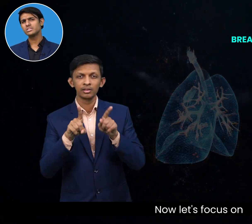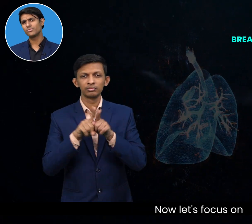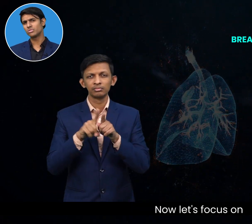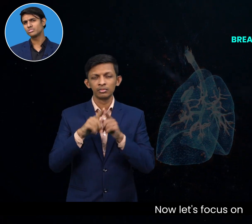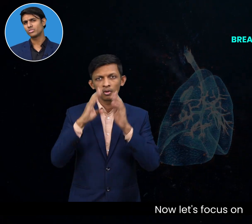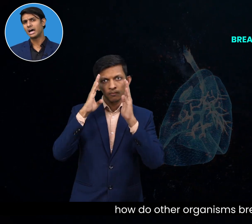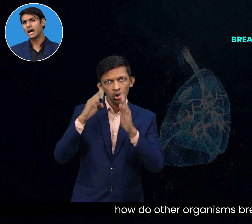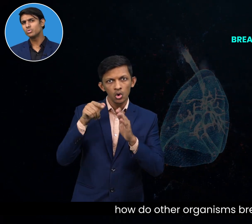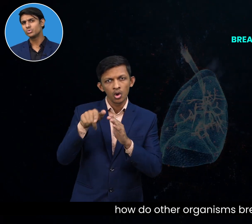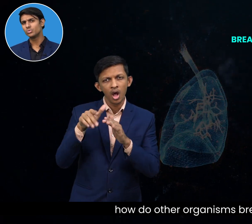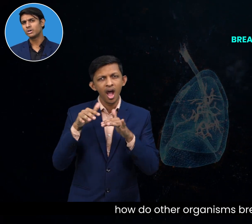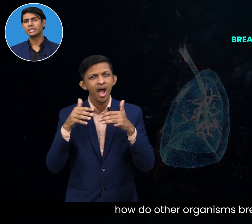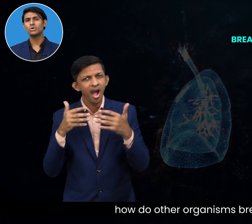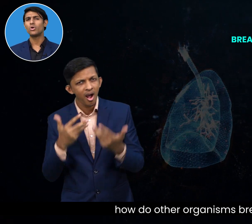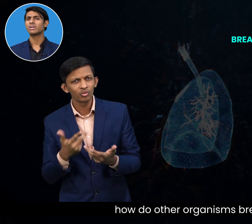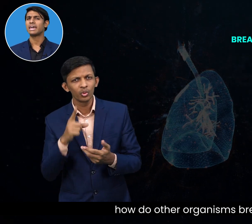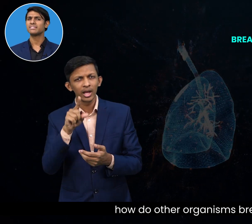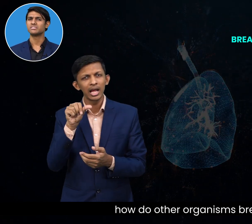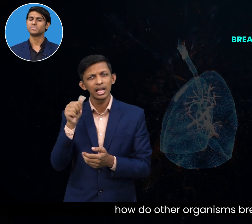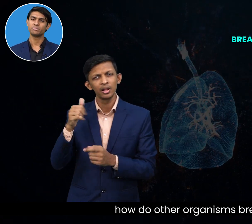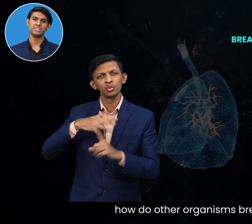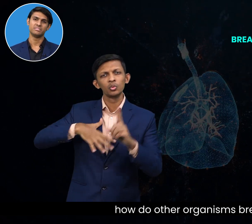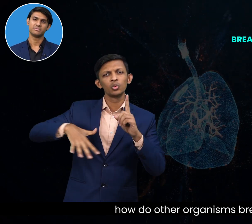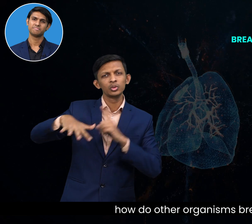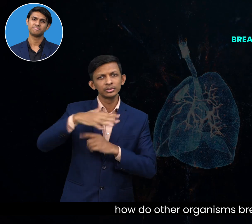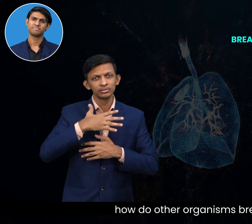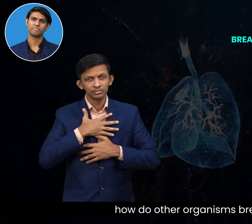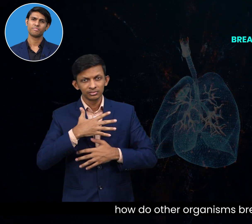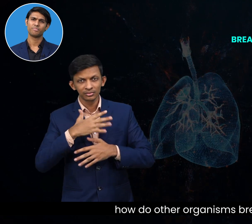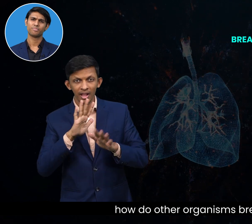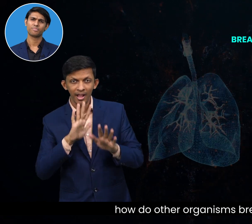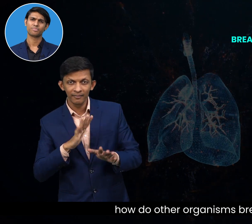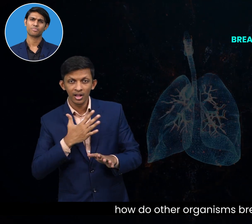Now let's focus on how do other organisms breathe.